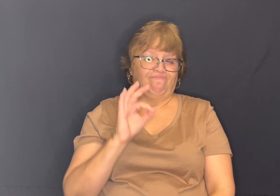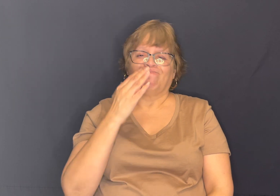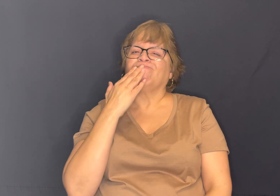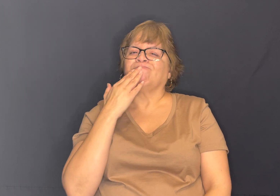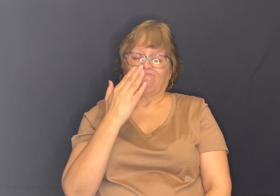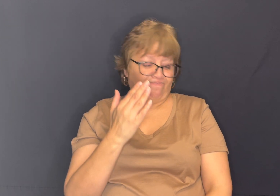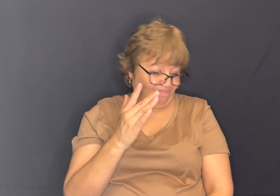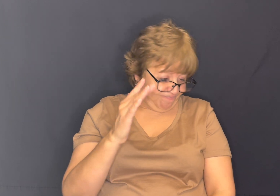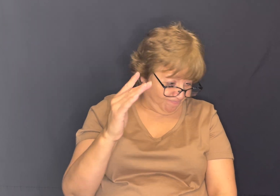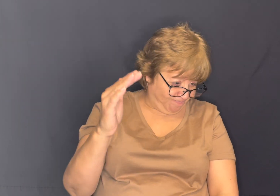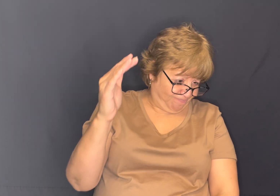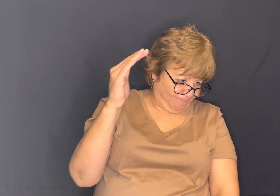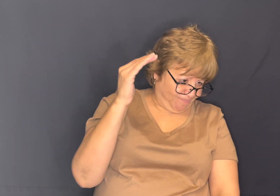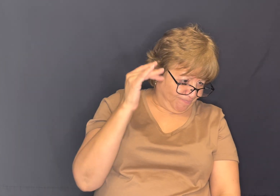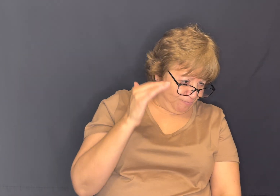concept.